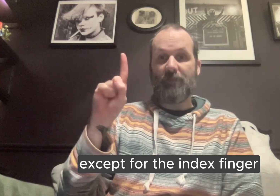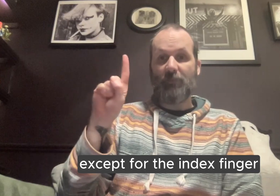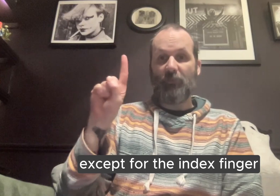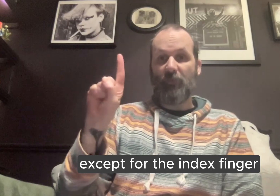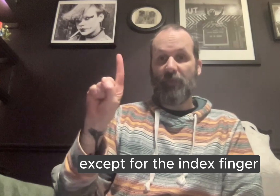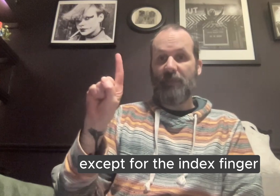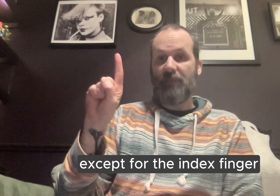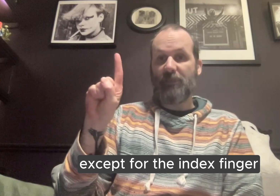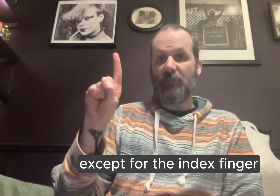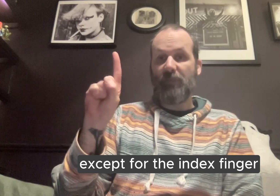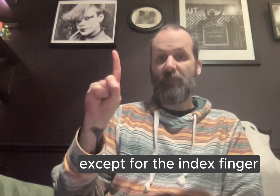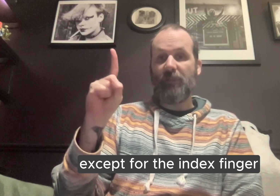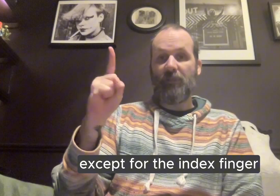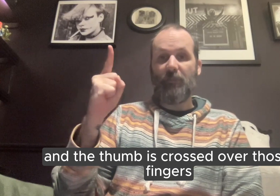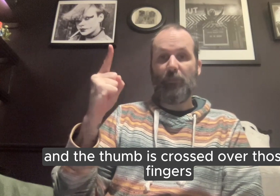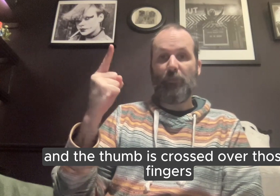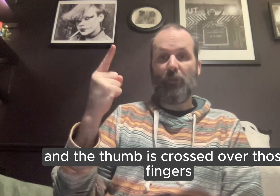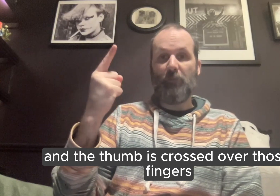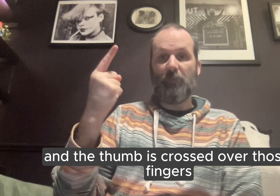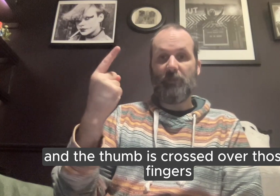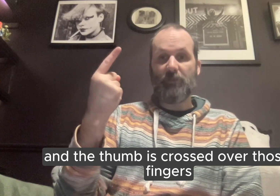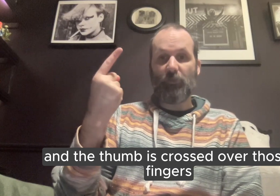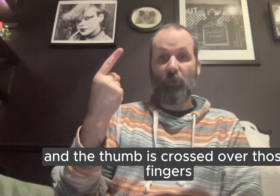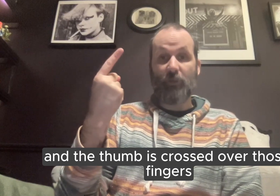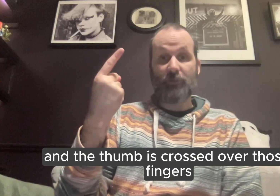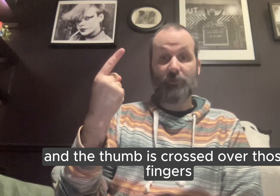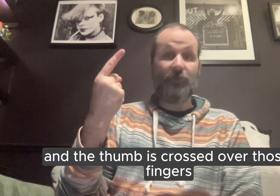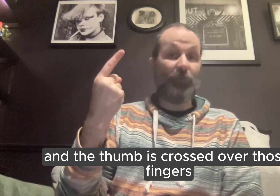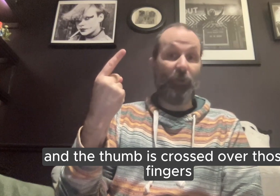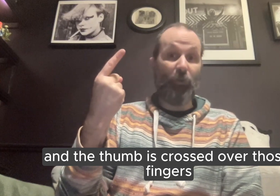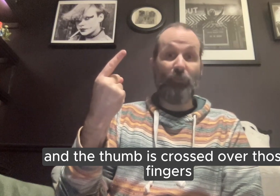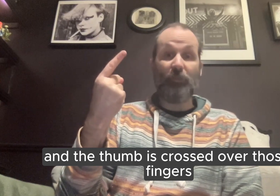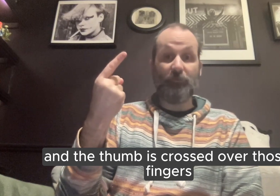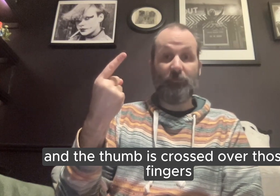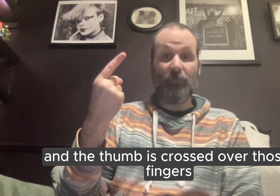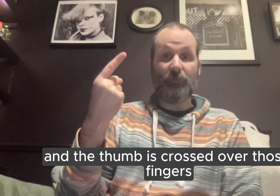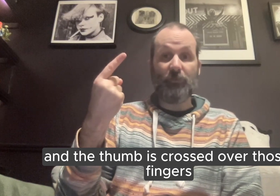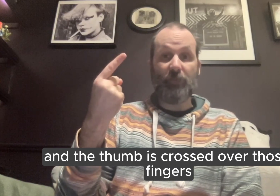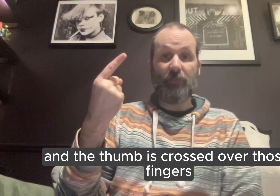except for the index finger, and the thumb is crossed over those fingers.